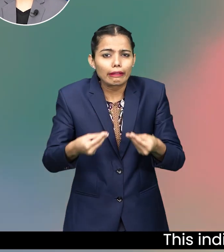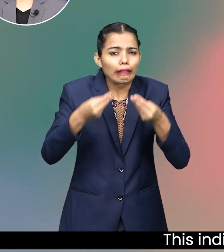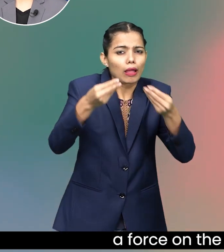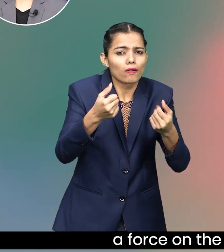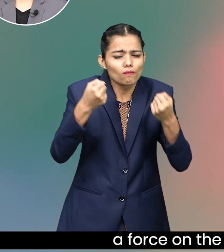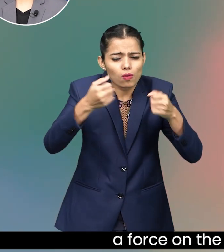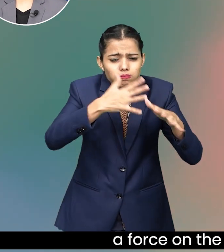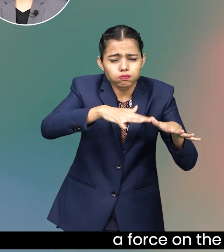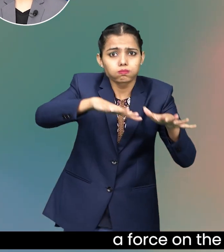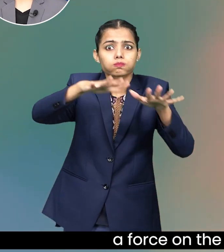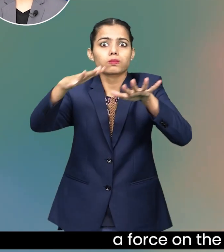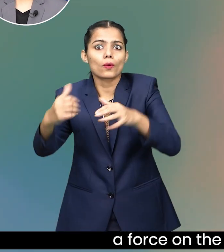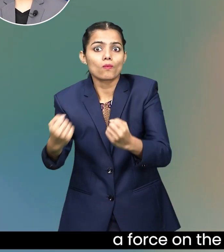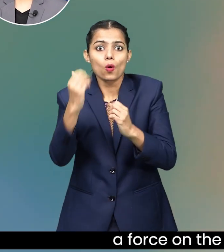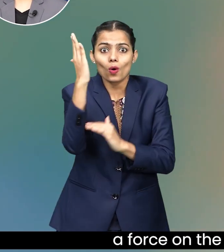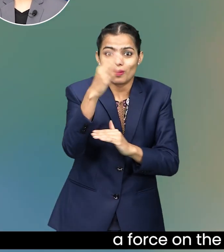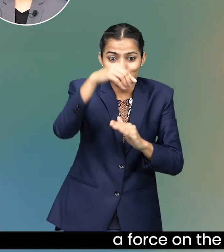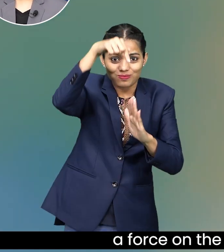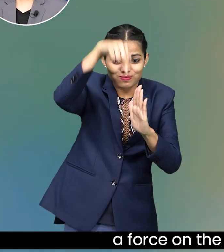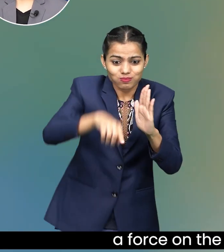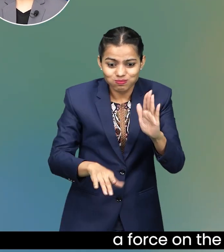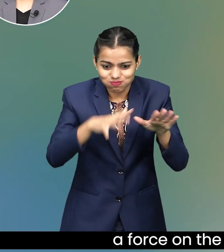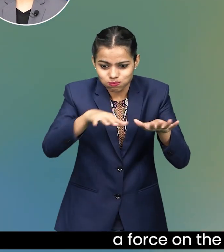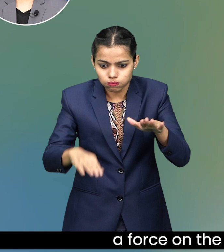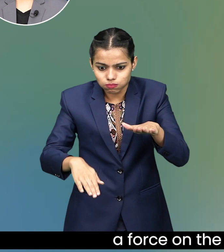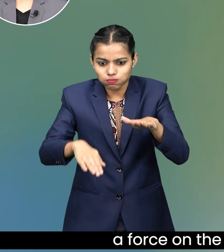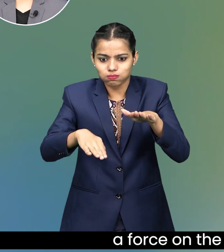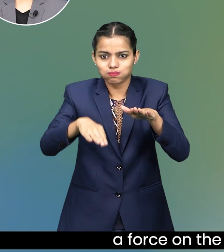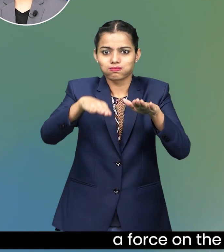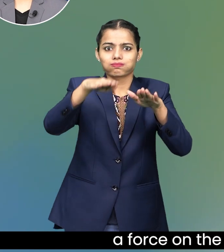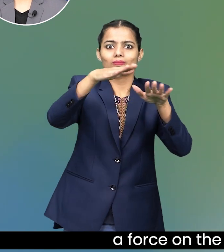exerts a force on the bottle in the upward direction